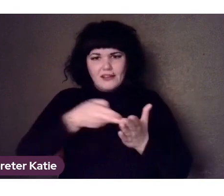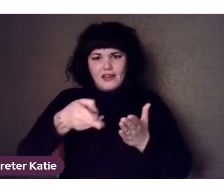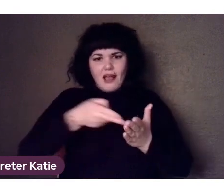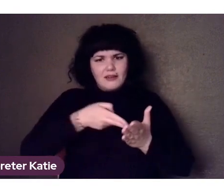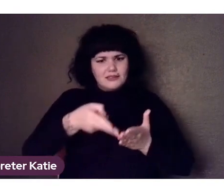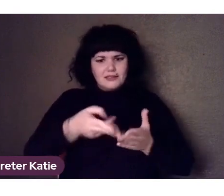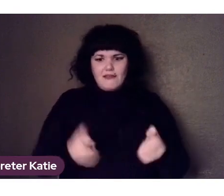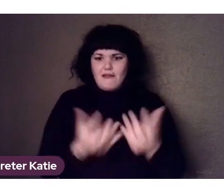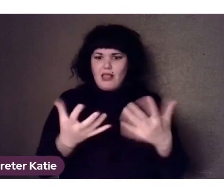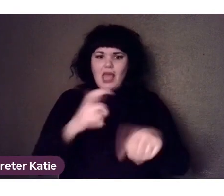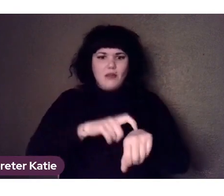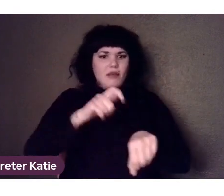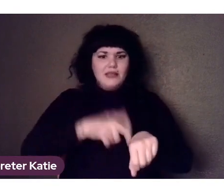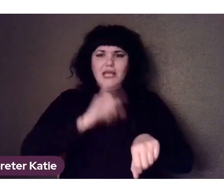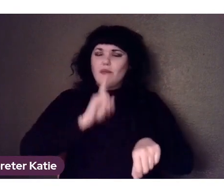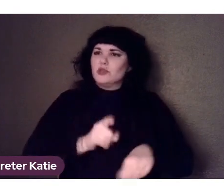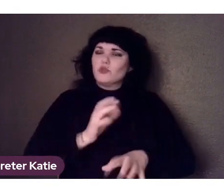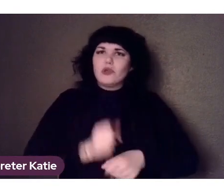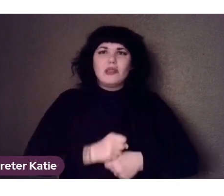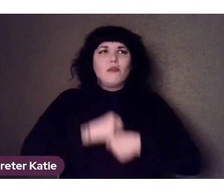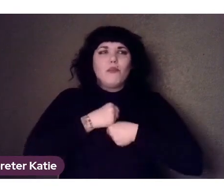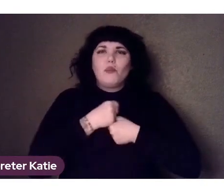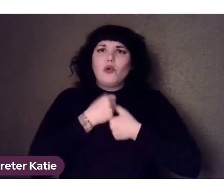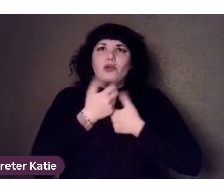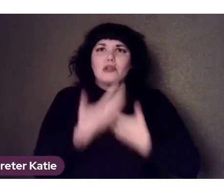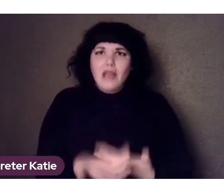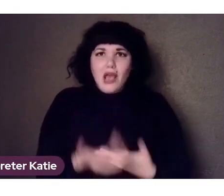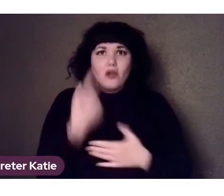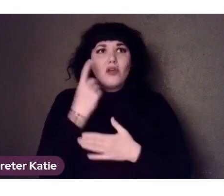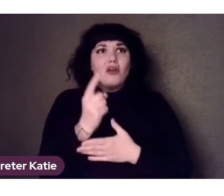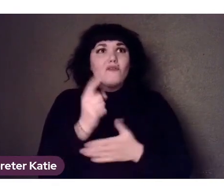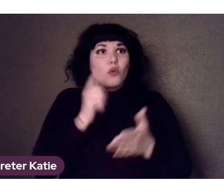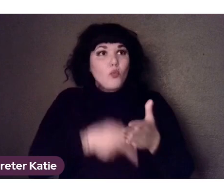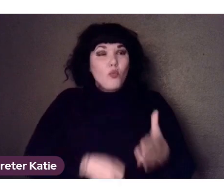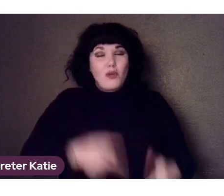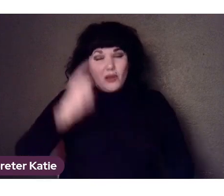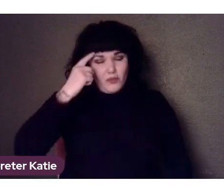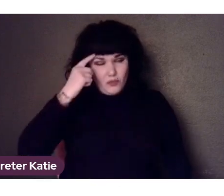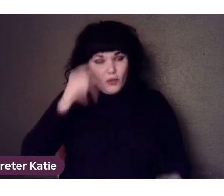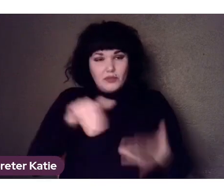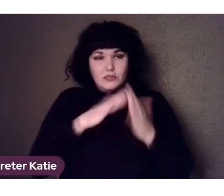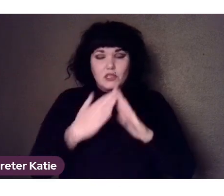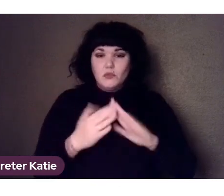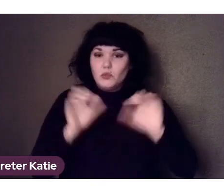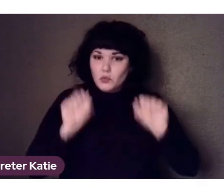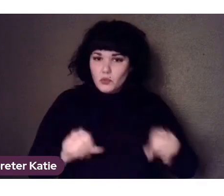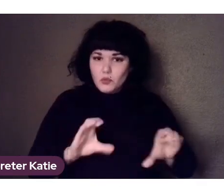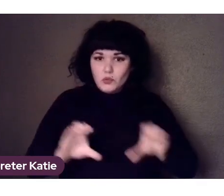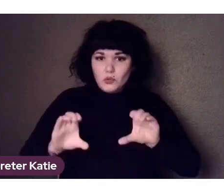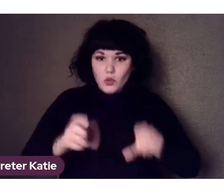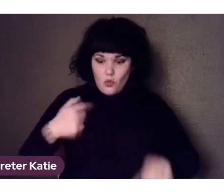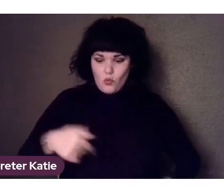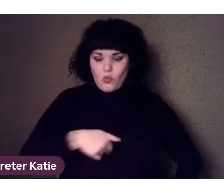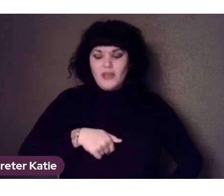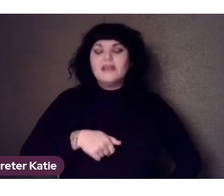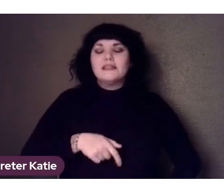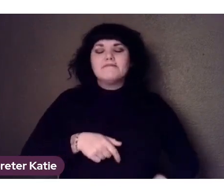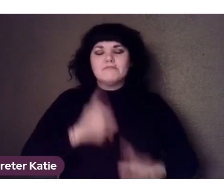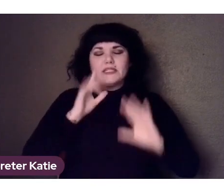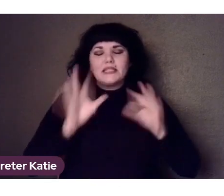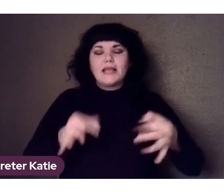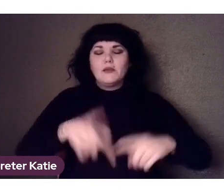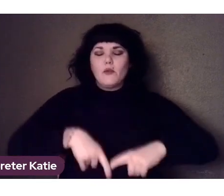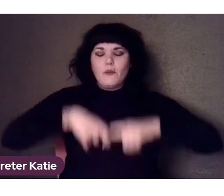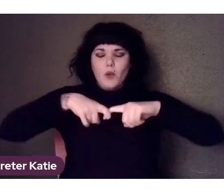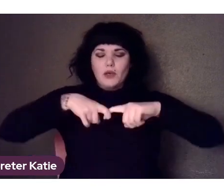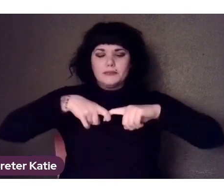time burning myself out for the sake of what I thought this community needed. We hit pause on our volunteers,